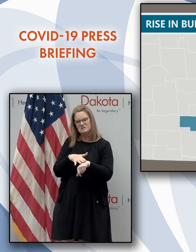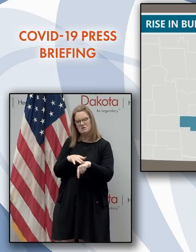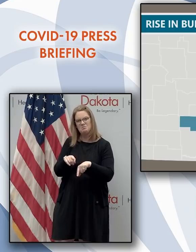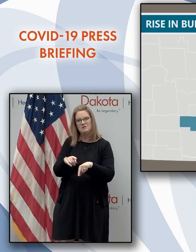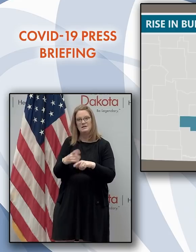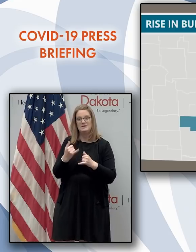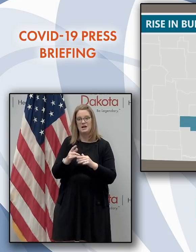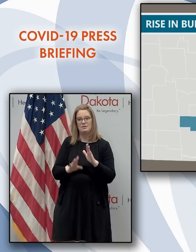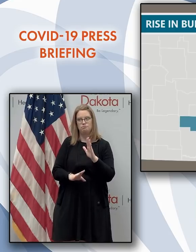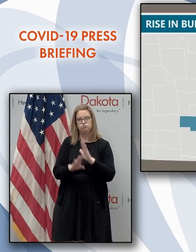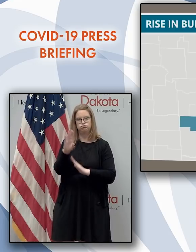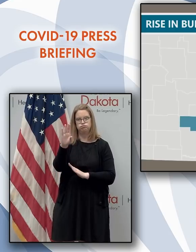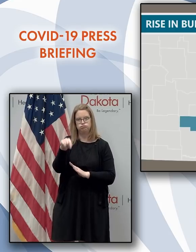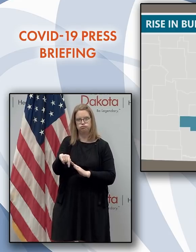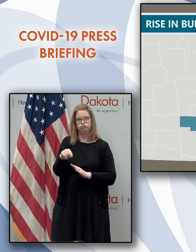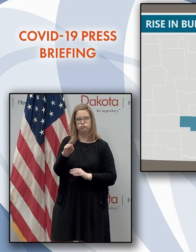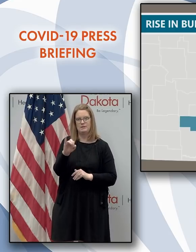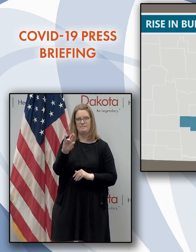that